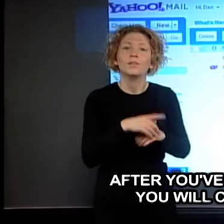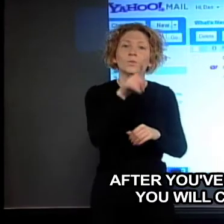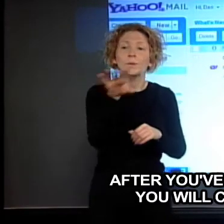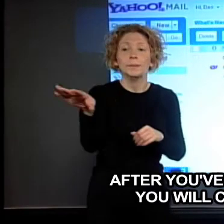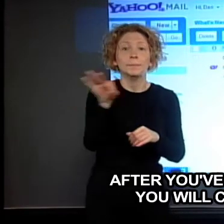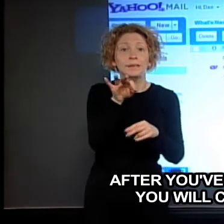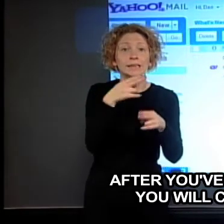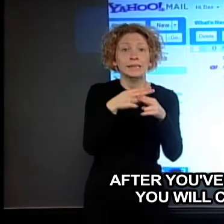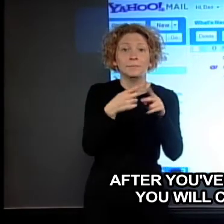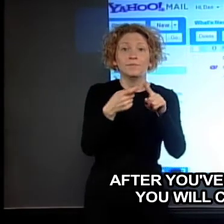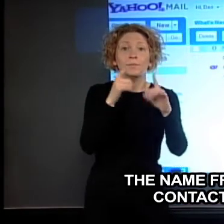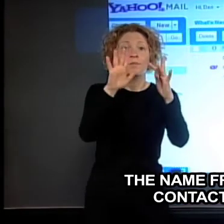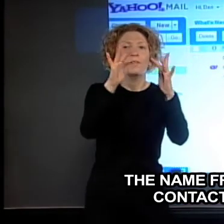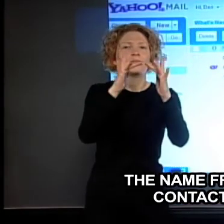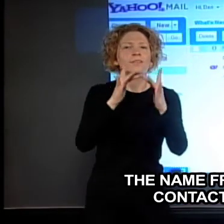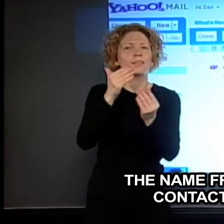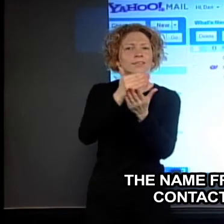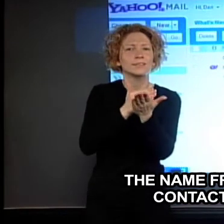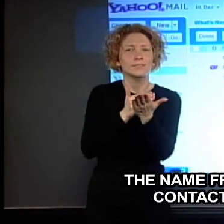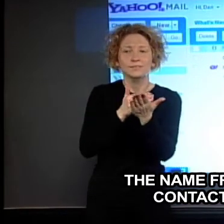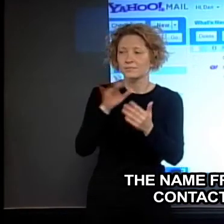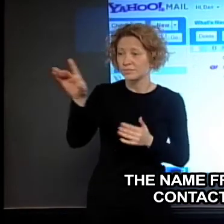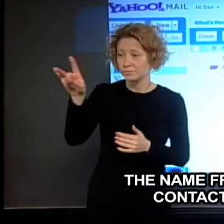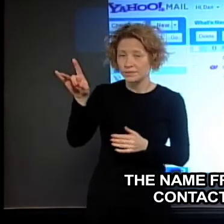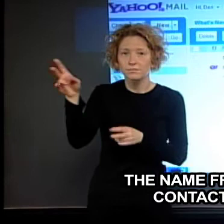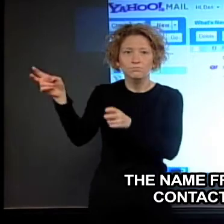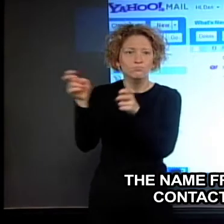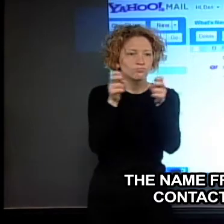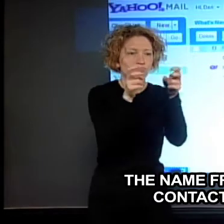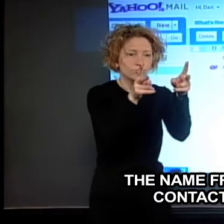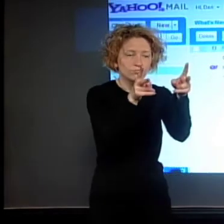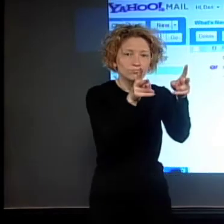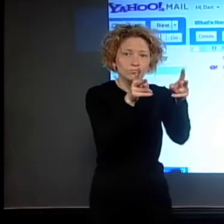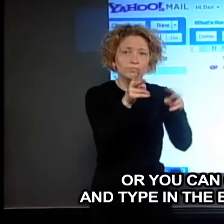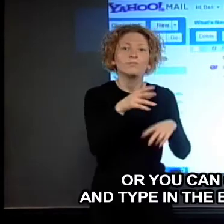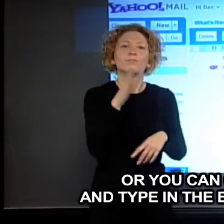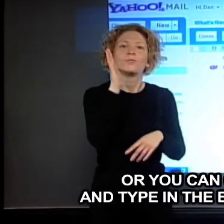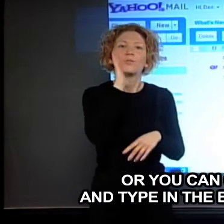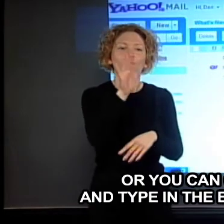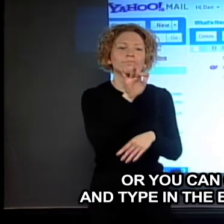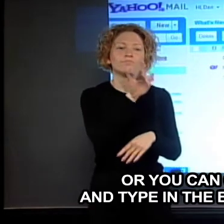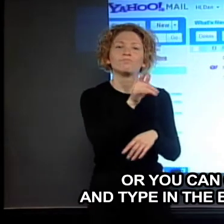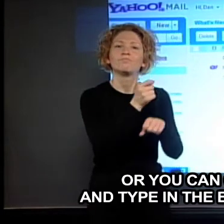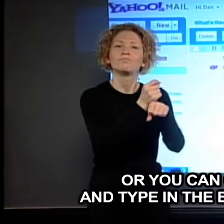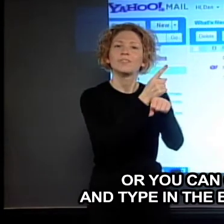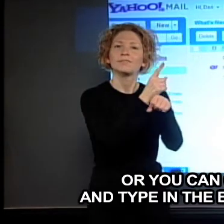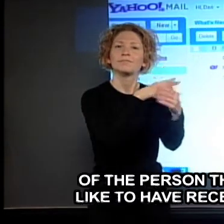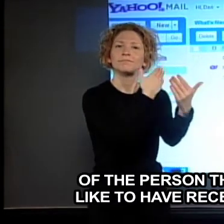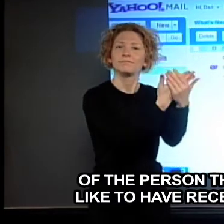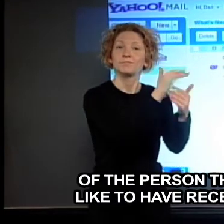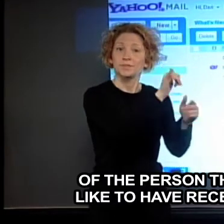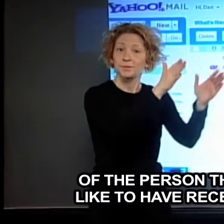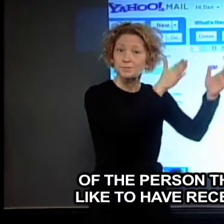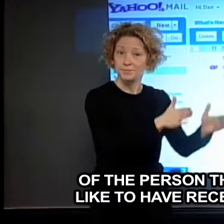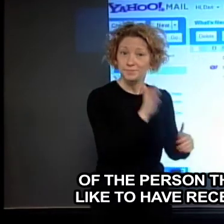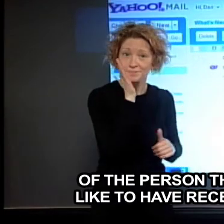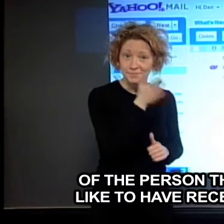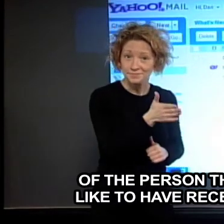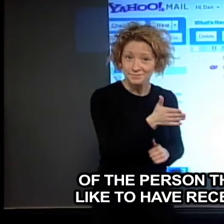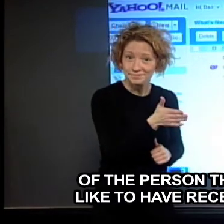After you've done that, you'll click on the name from your contact list, or you can go ahead and type in the email address of the person that you would like to have received